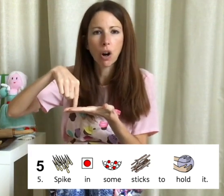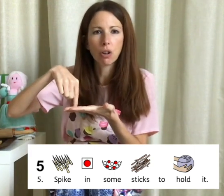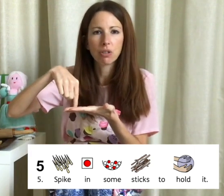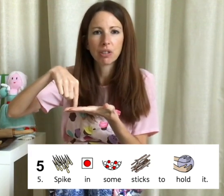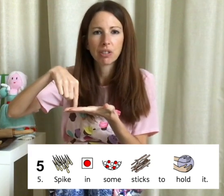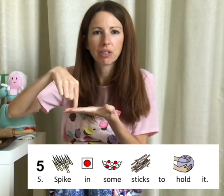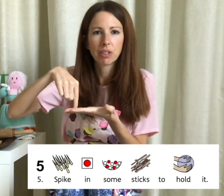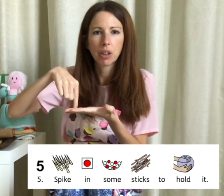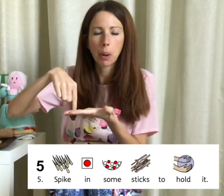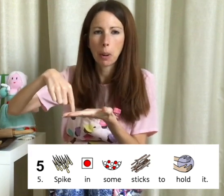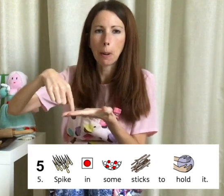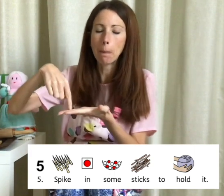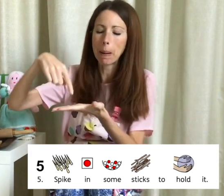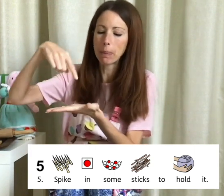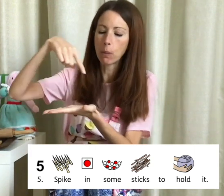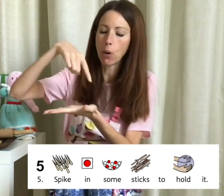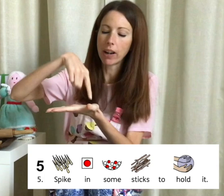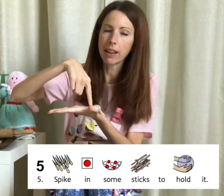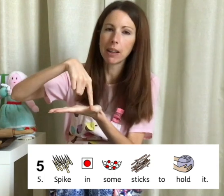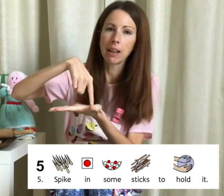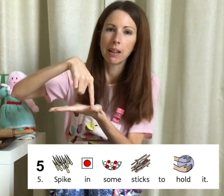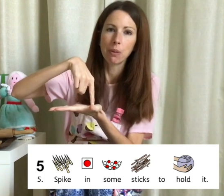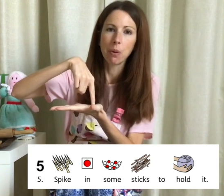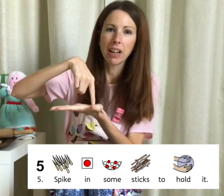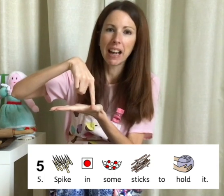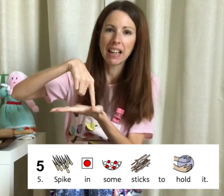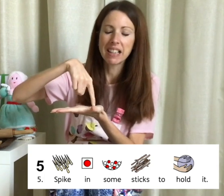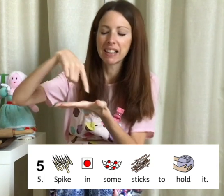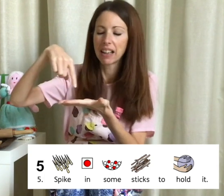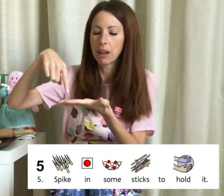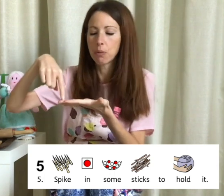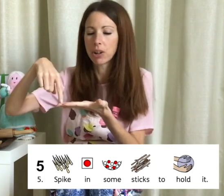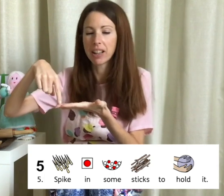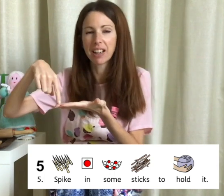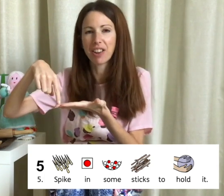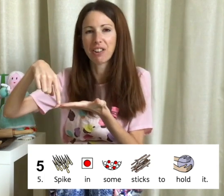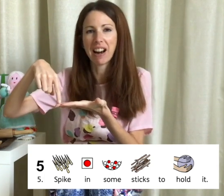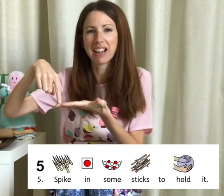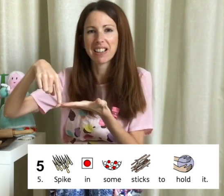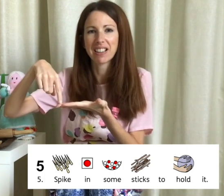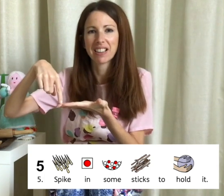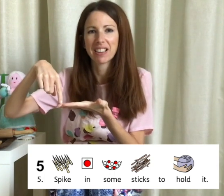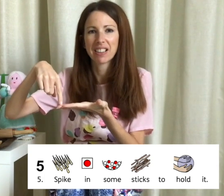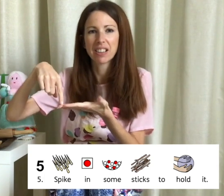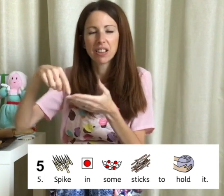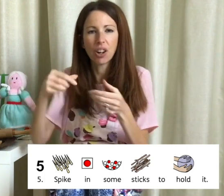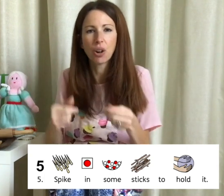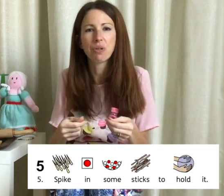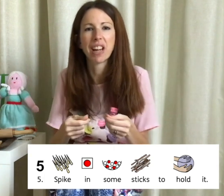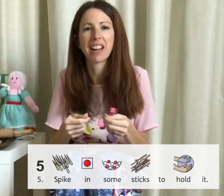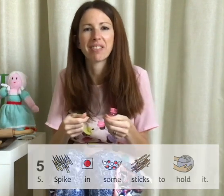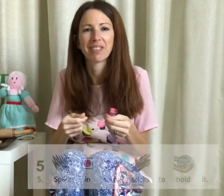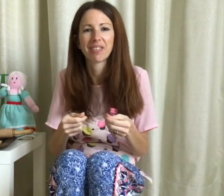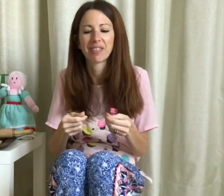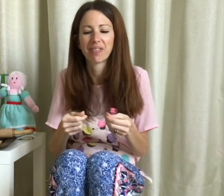roll. Maybe one at the one end and one at the other end to hold it.